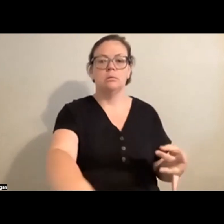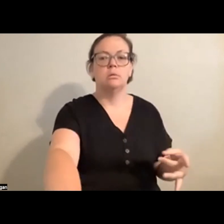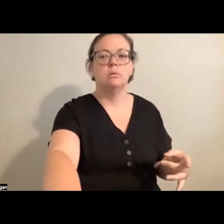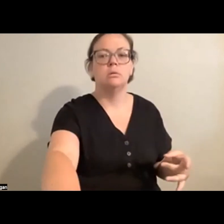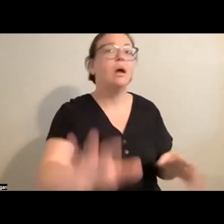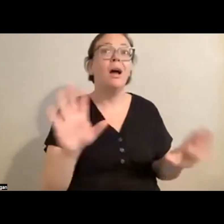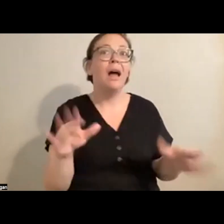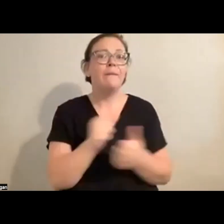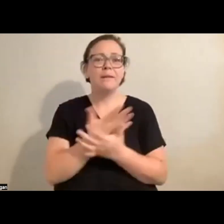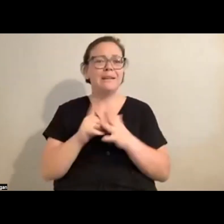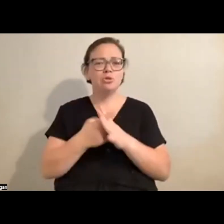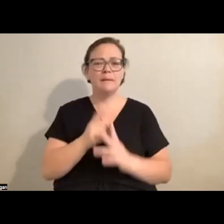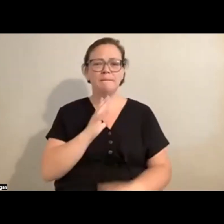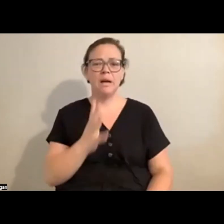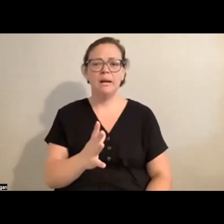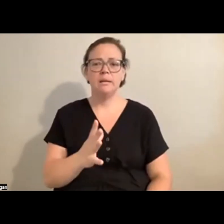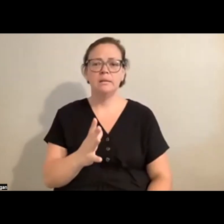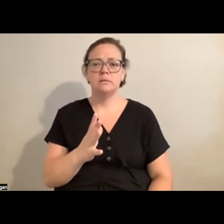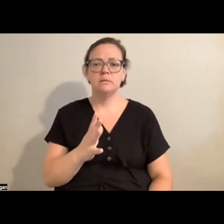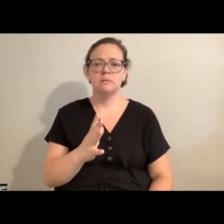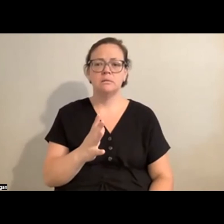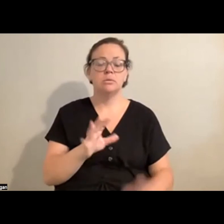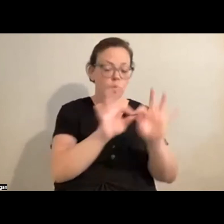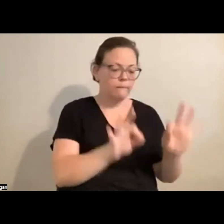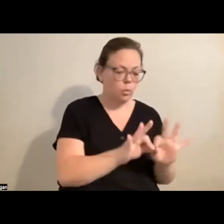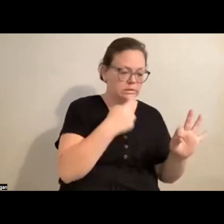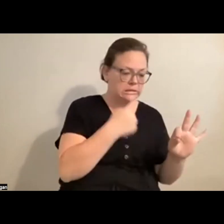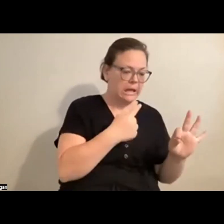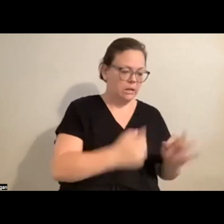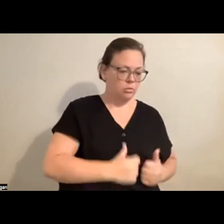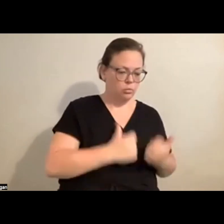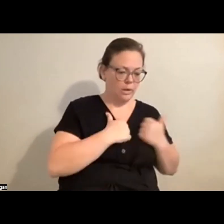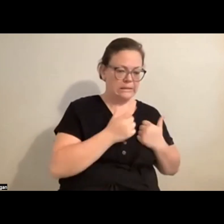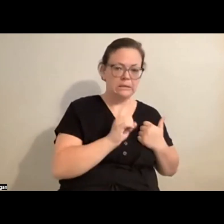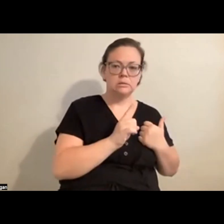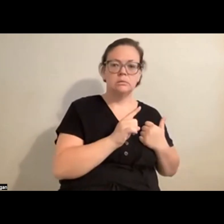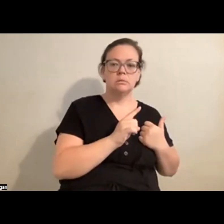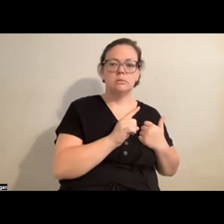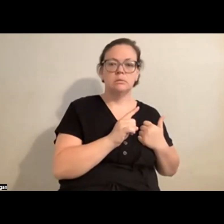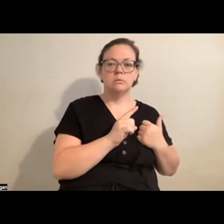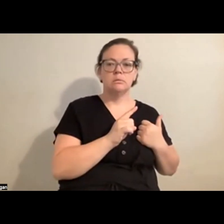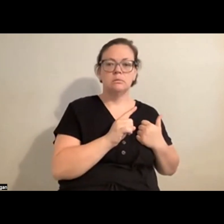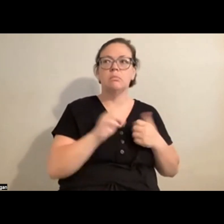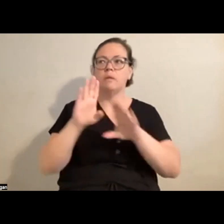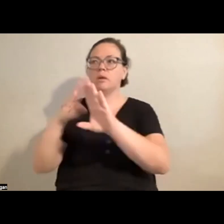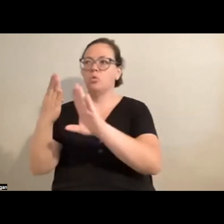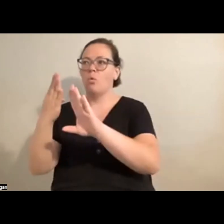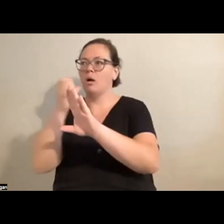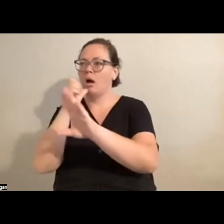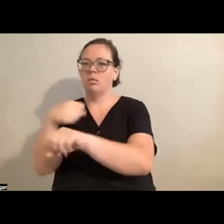Everything started out fine. The form said residence. I unlocked the